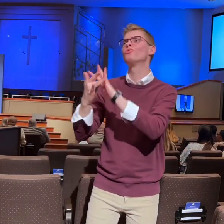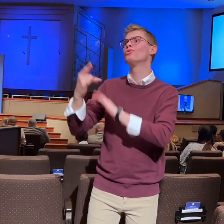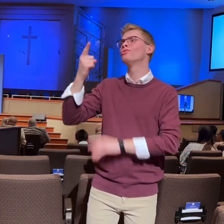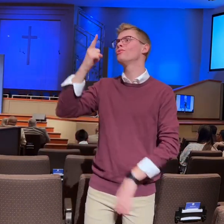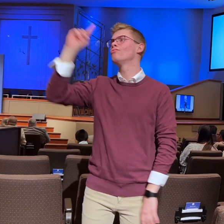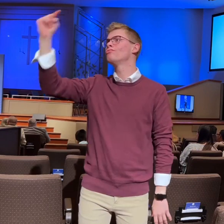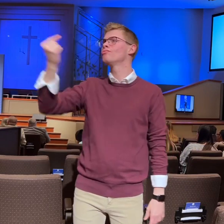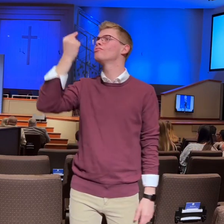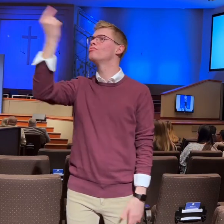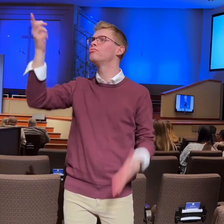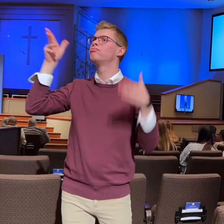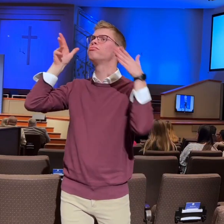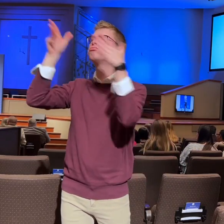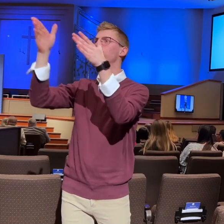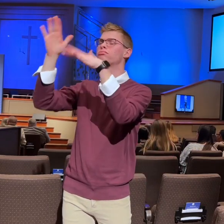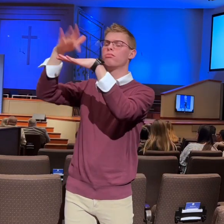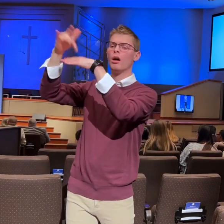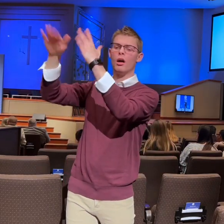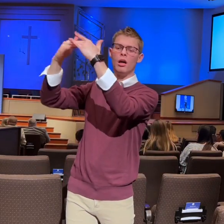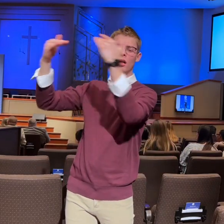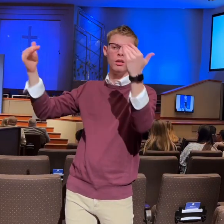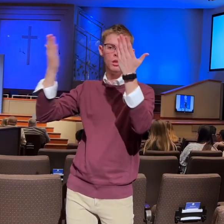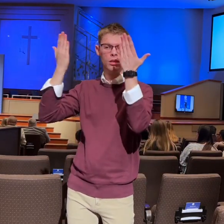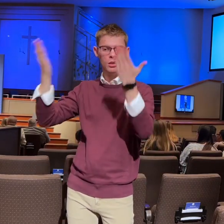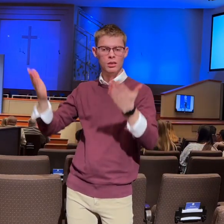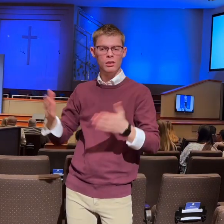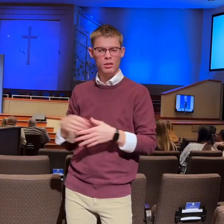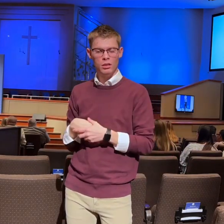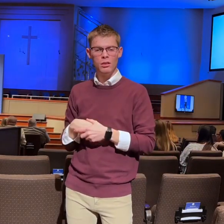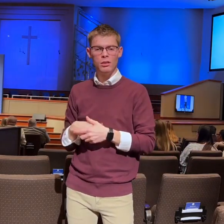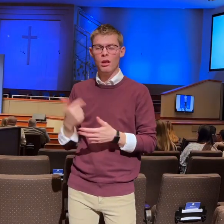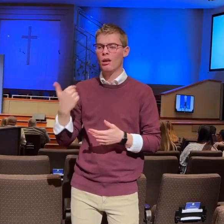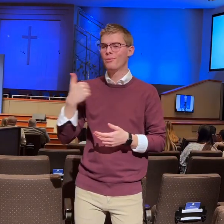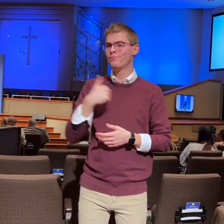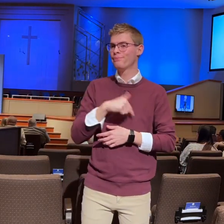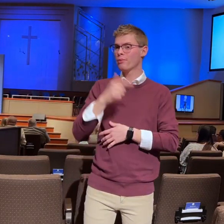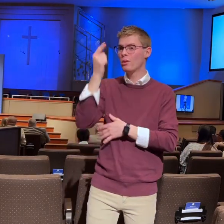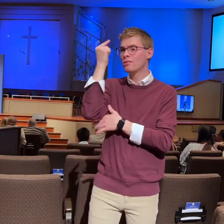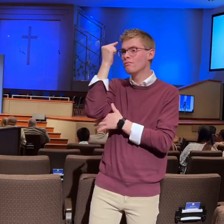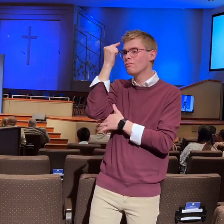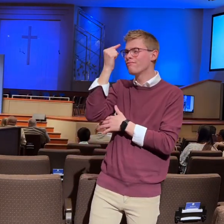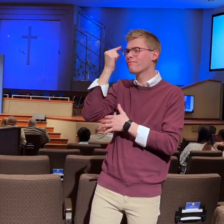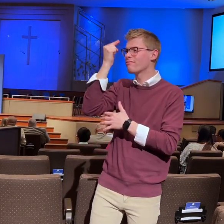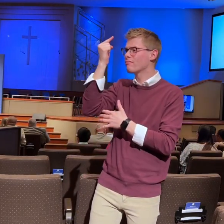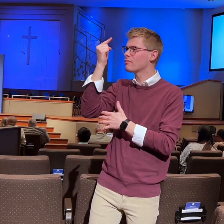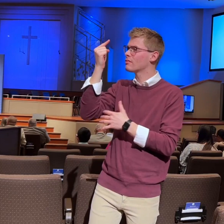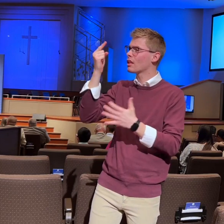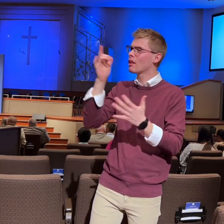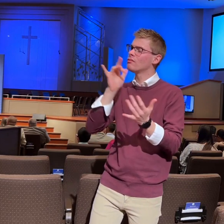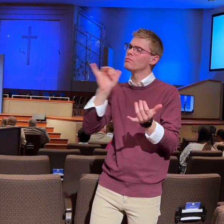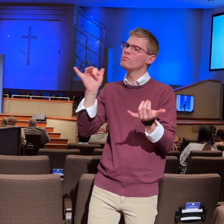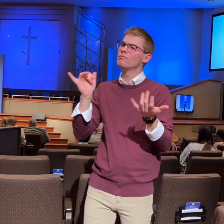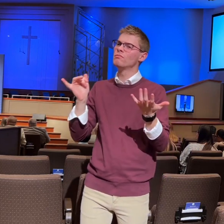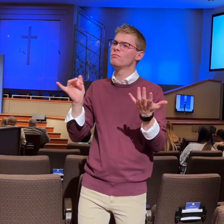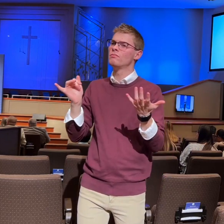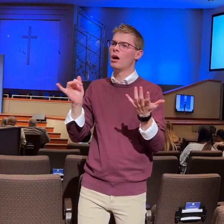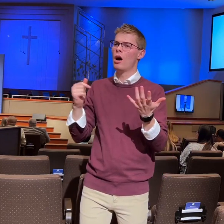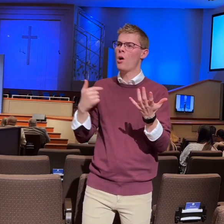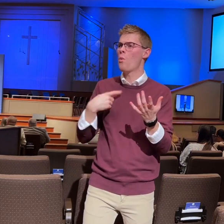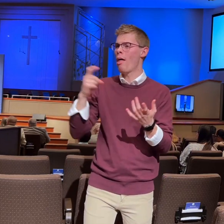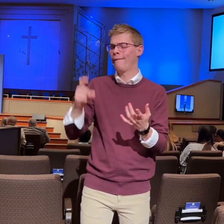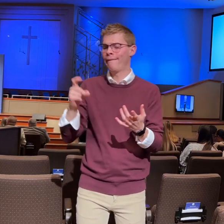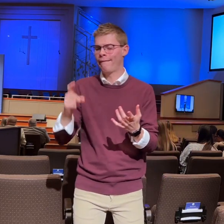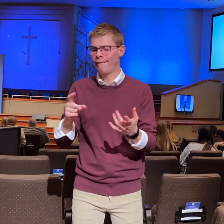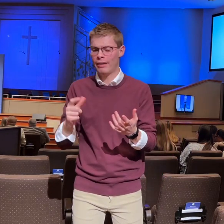life. These things matter to us and we think in terms of keeping the ministry strong and developing